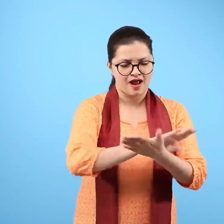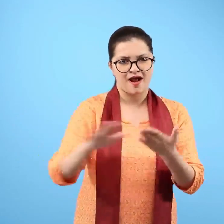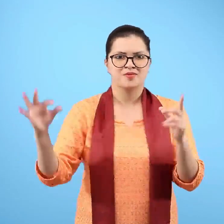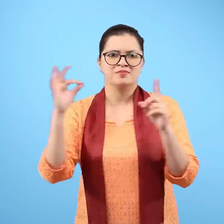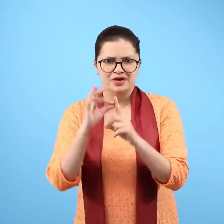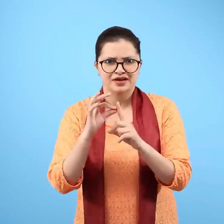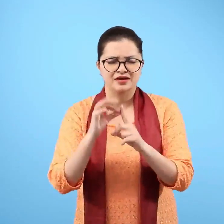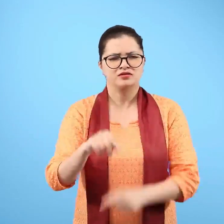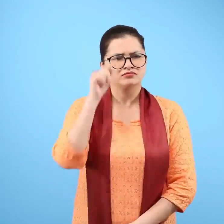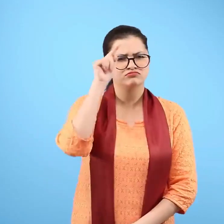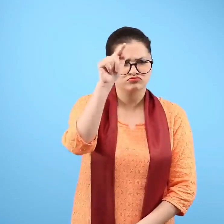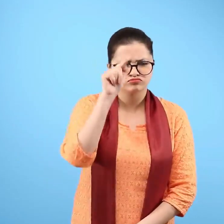Himachal Pradesh.